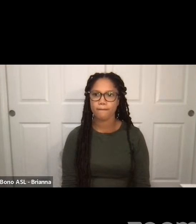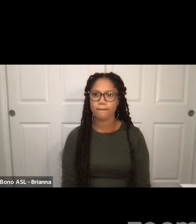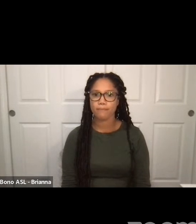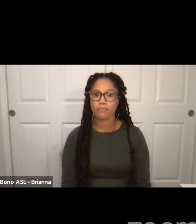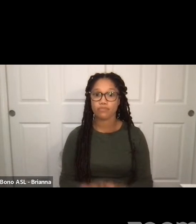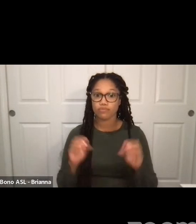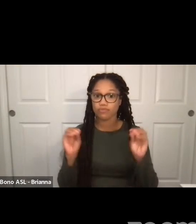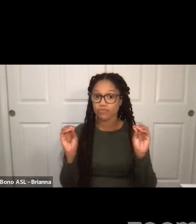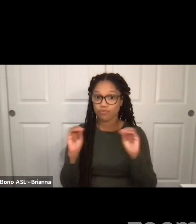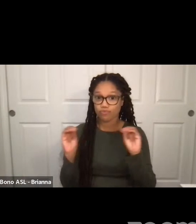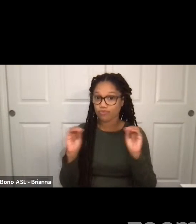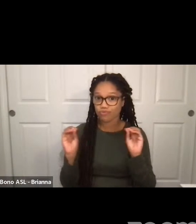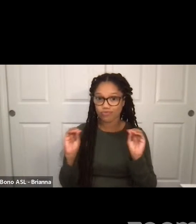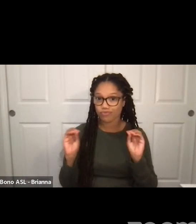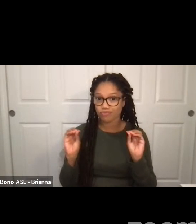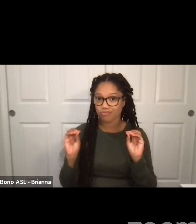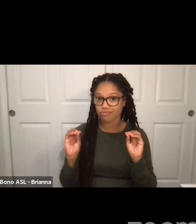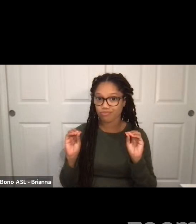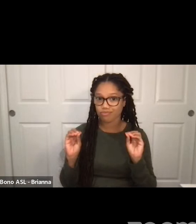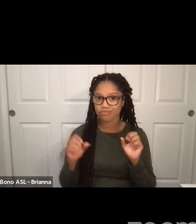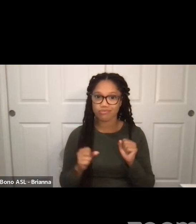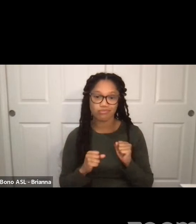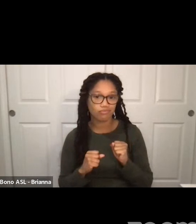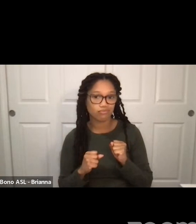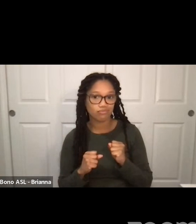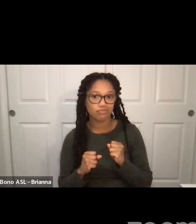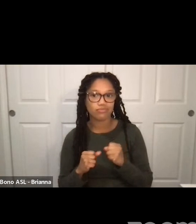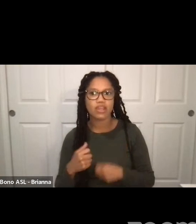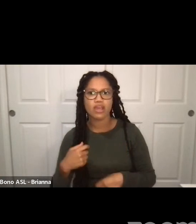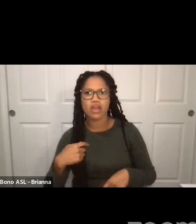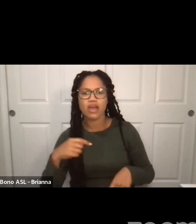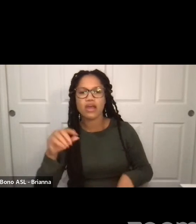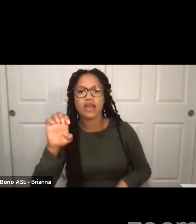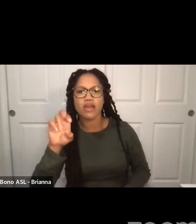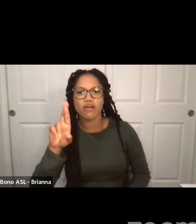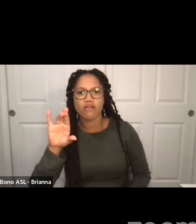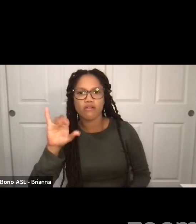Nobody else wants to share? I can share. Sure.